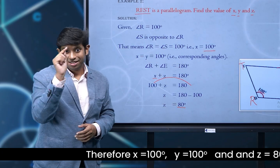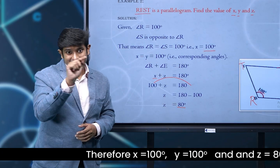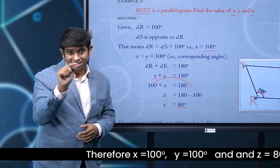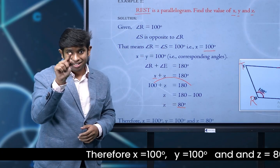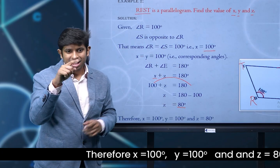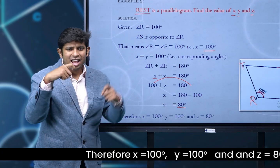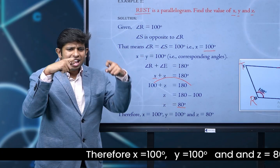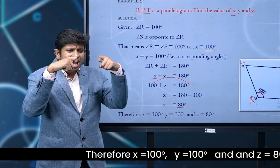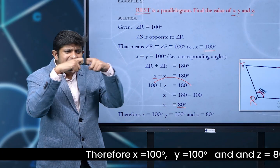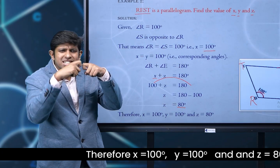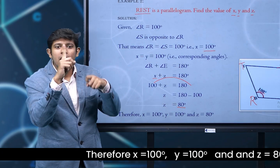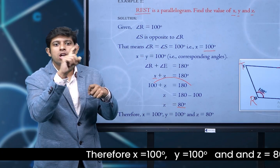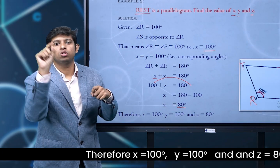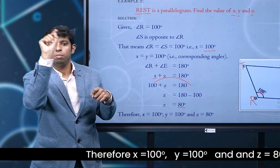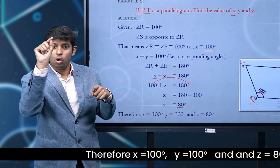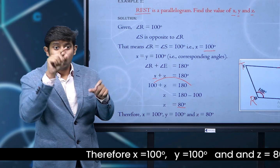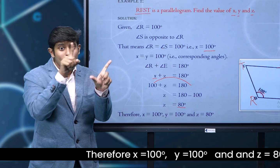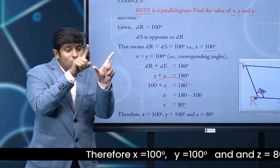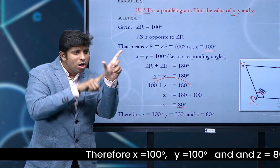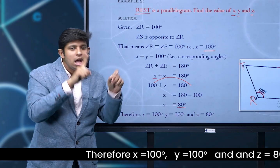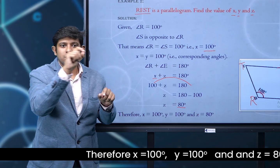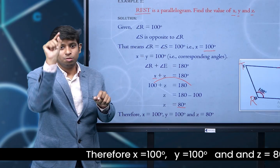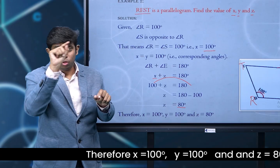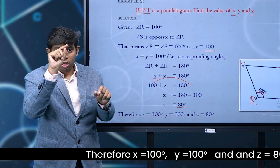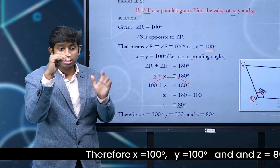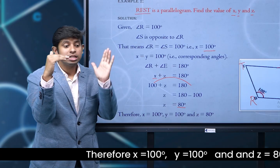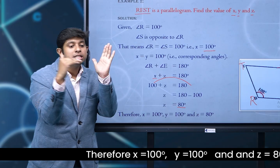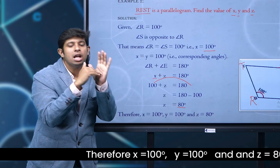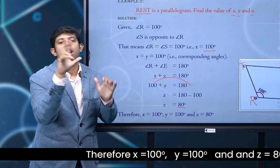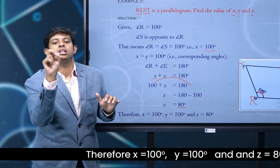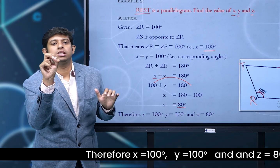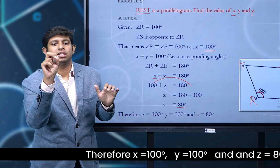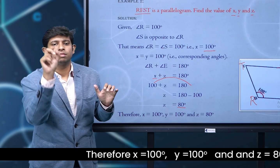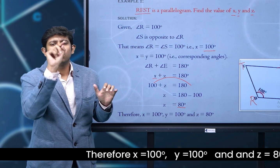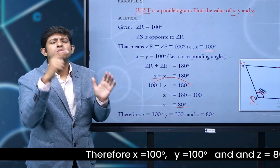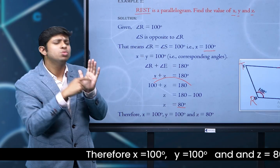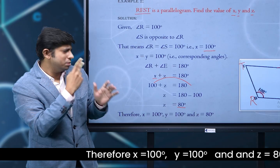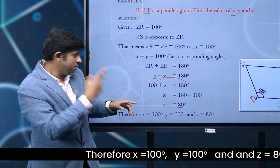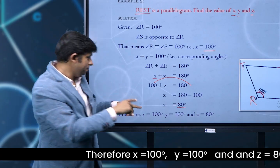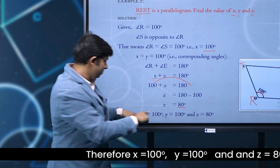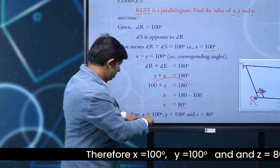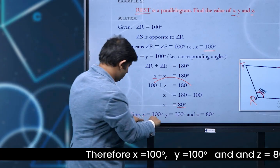Therefore, x is equal to 100 degrees, y equals to 100 degrees and z is equal to 80 degrees.